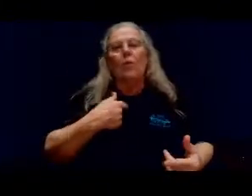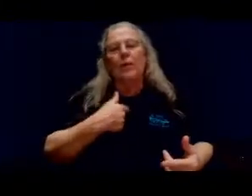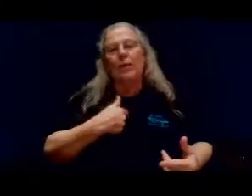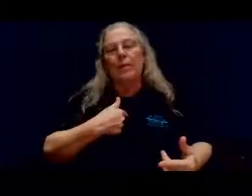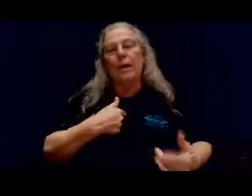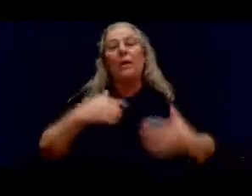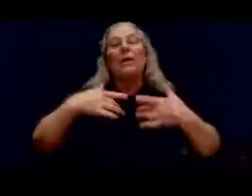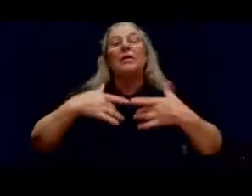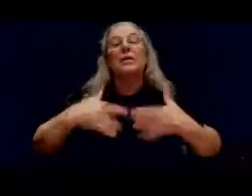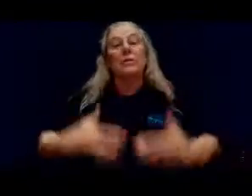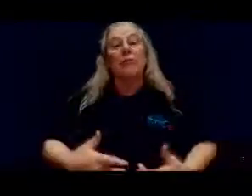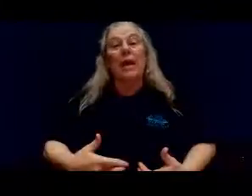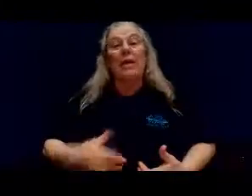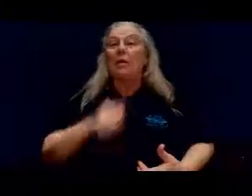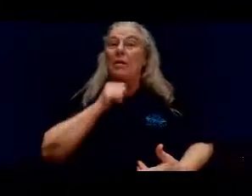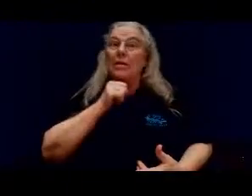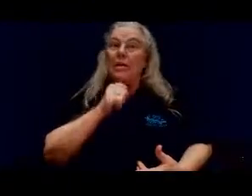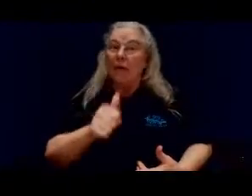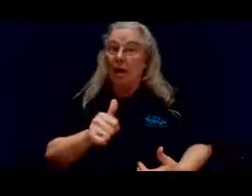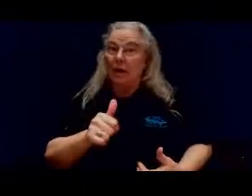be me dismayed not.